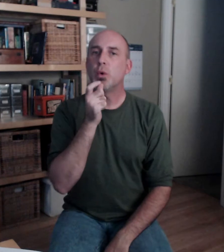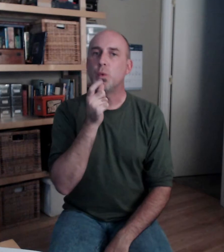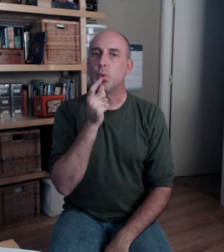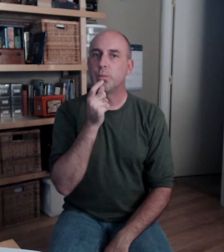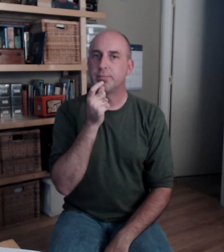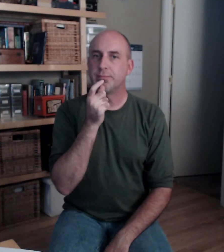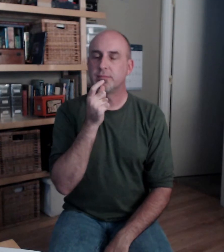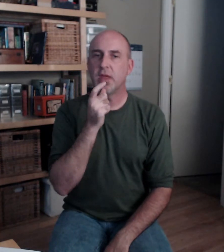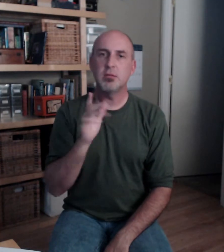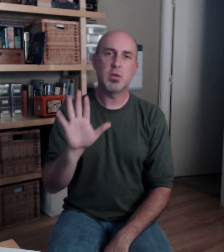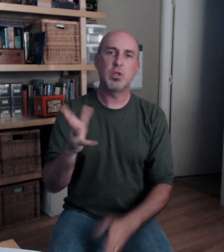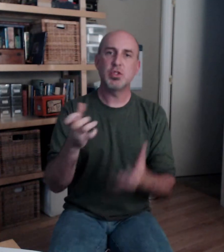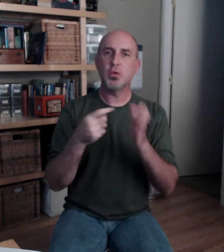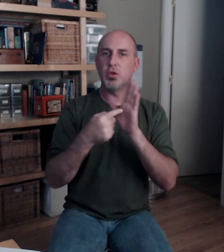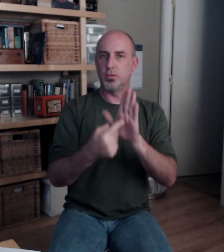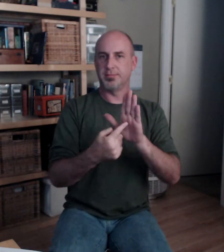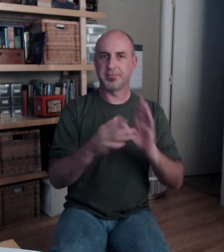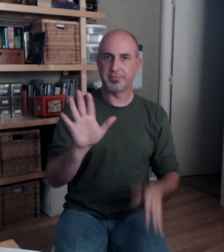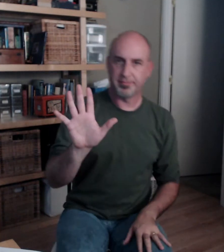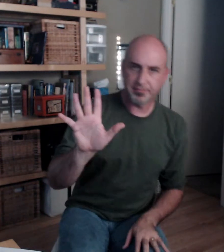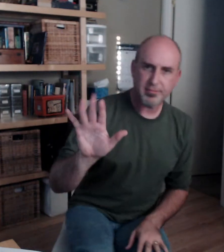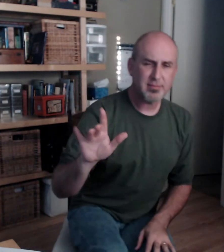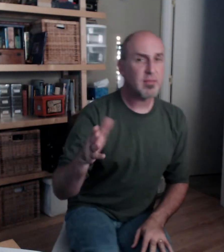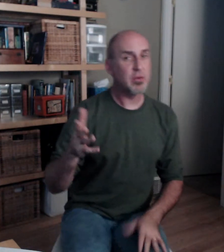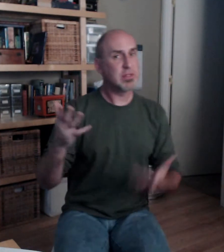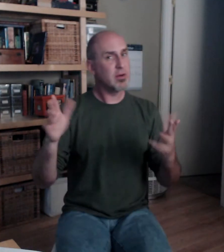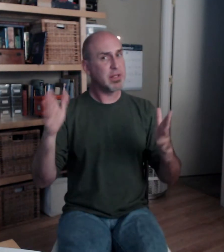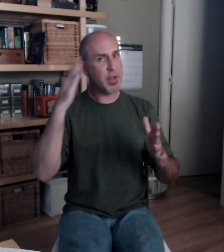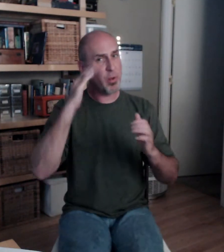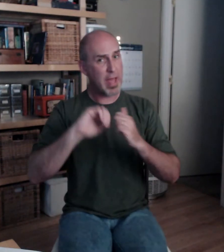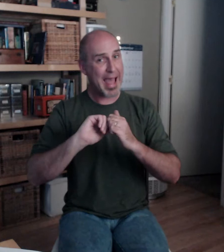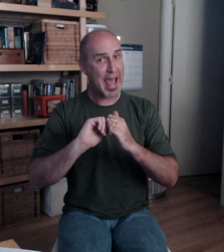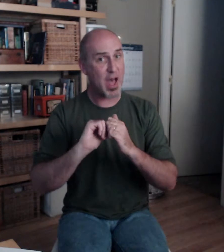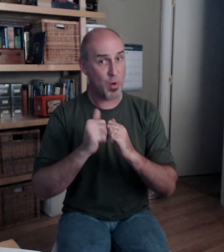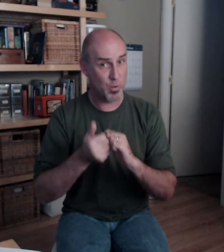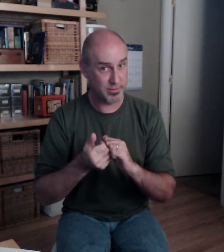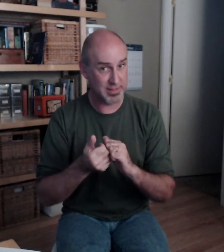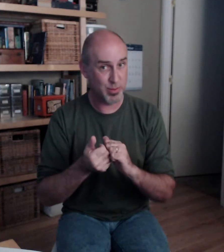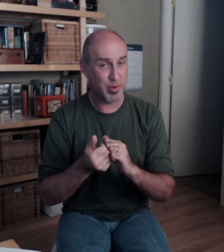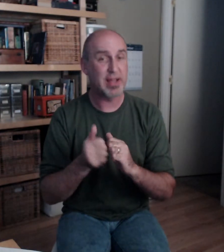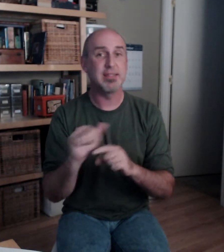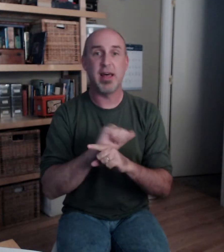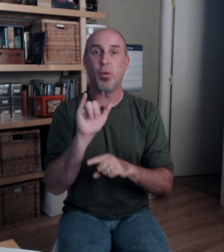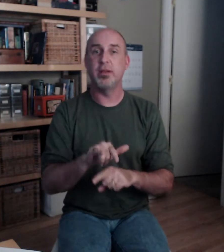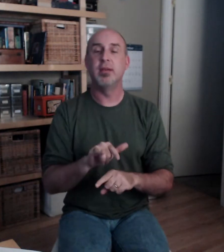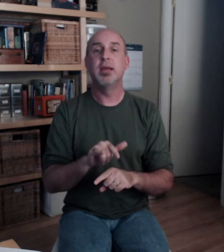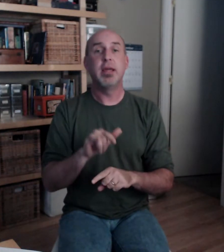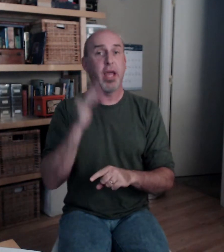who. Okay, so I want to show you. You guys already know how, because we practiced that one, and you